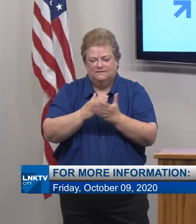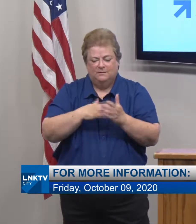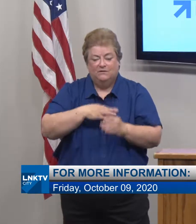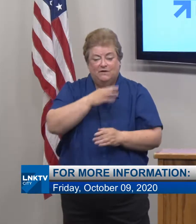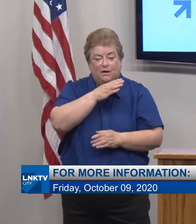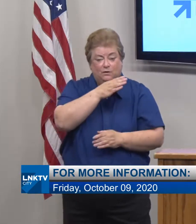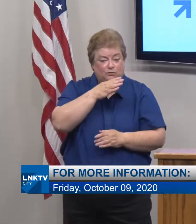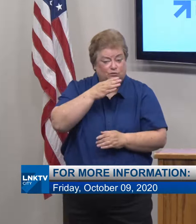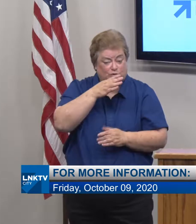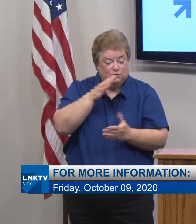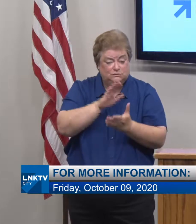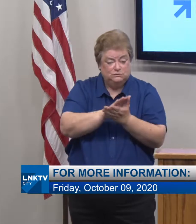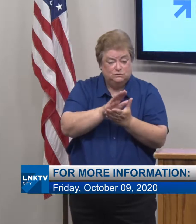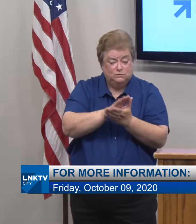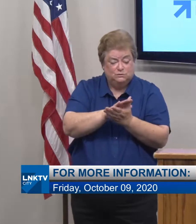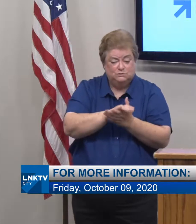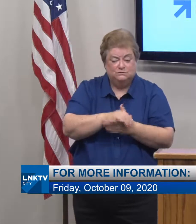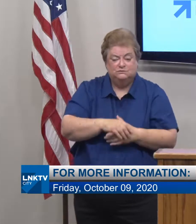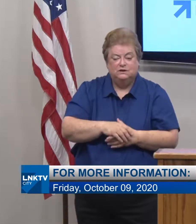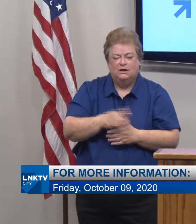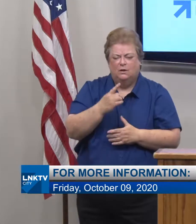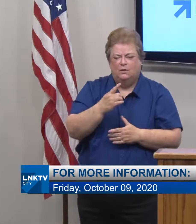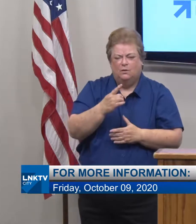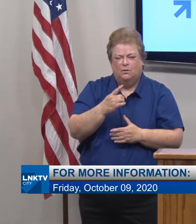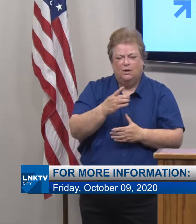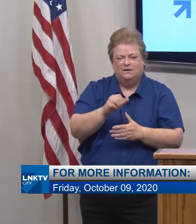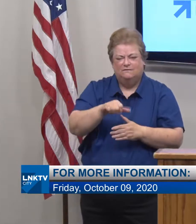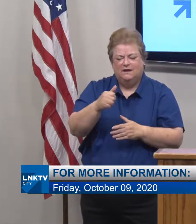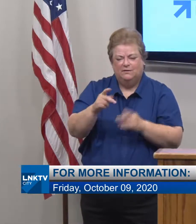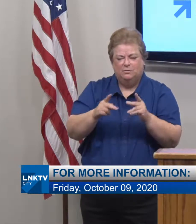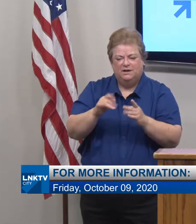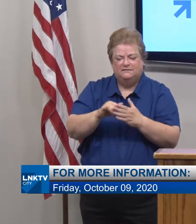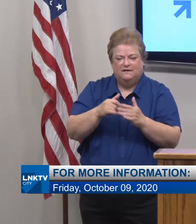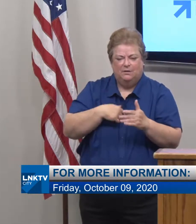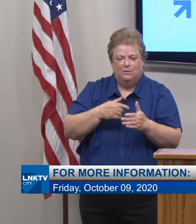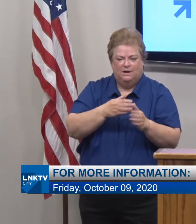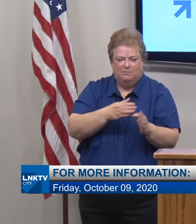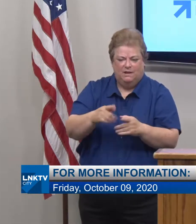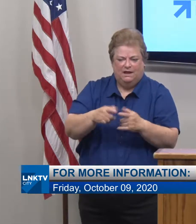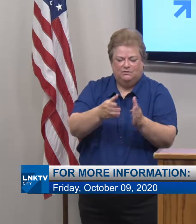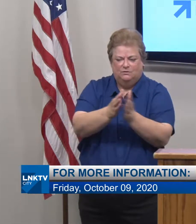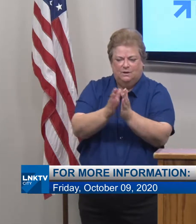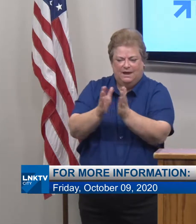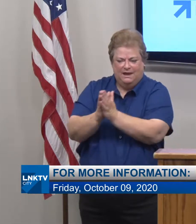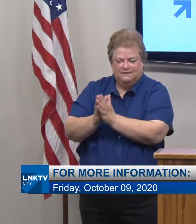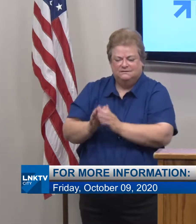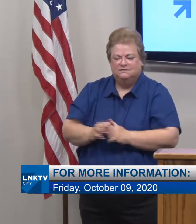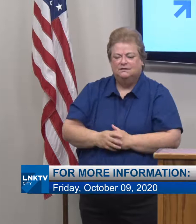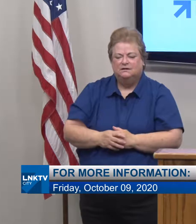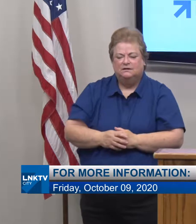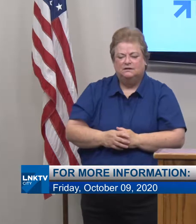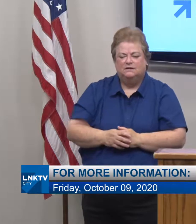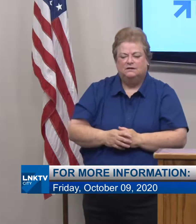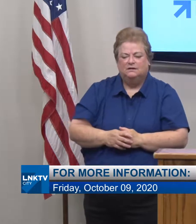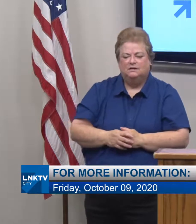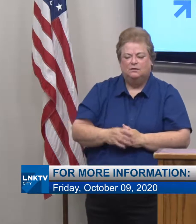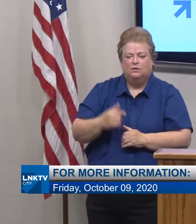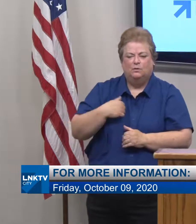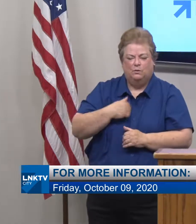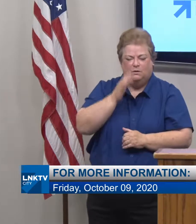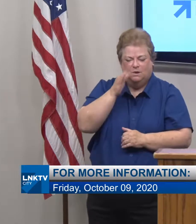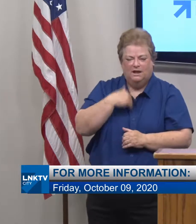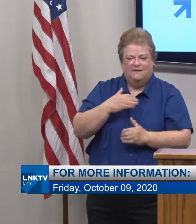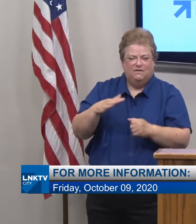be some of the places that we're going to be at. So I think our full schedule, we're planning on having available by